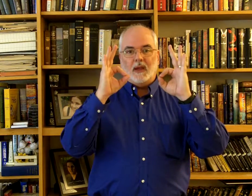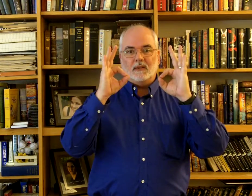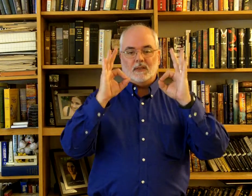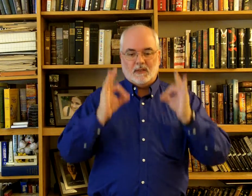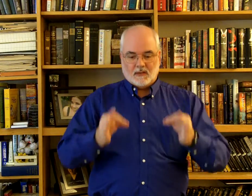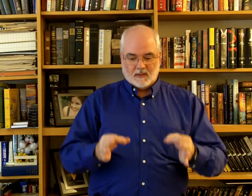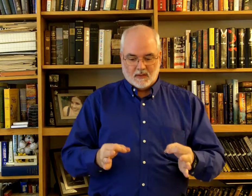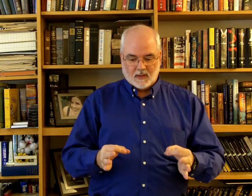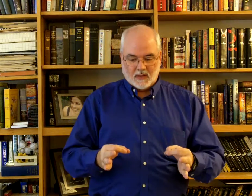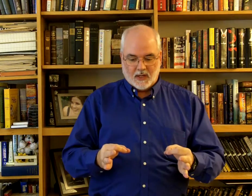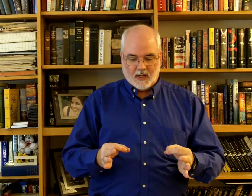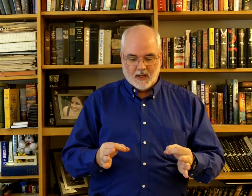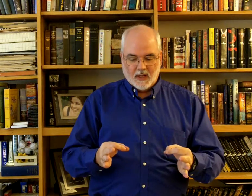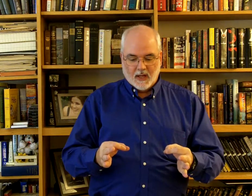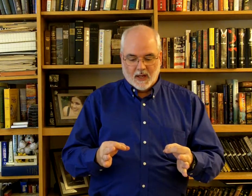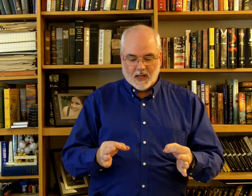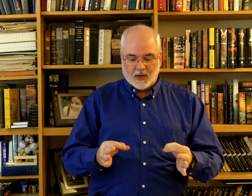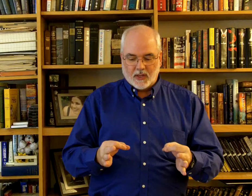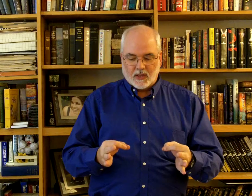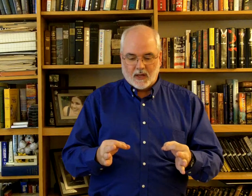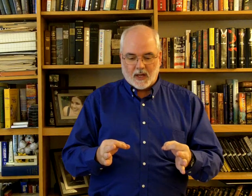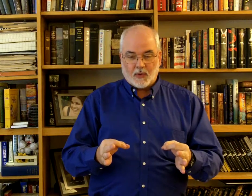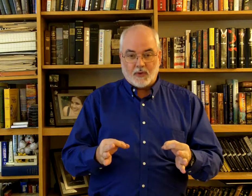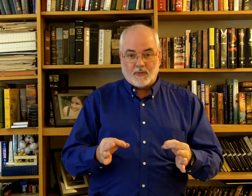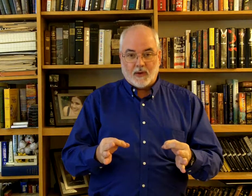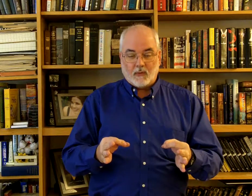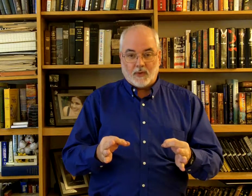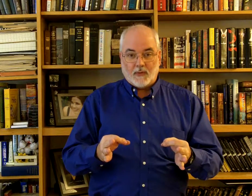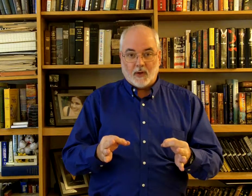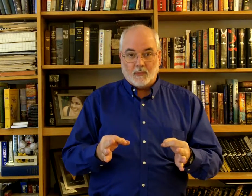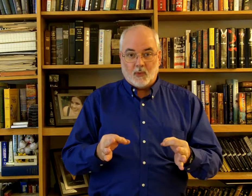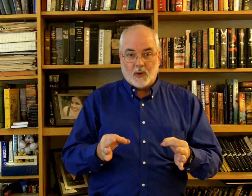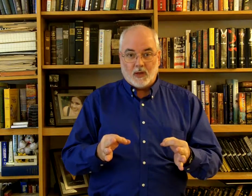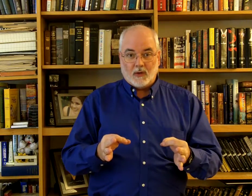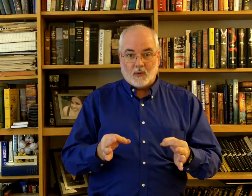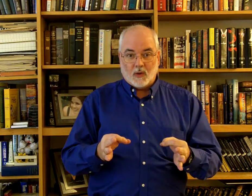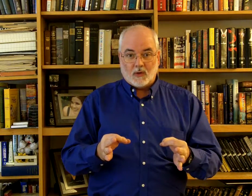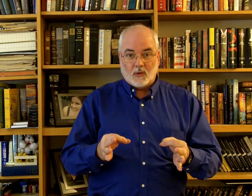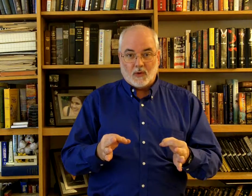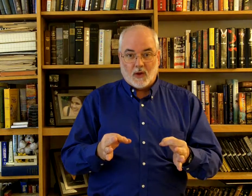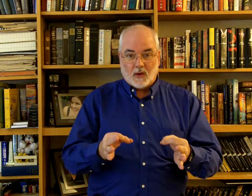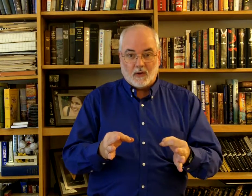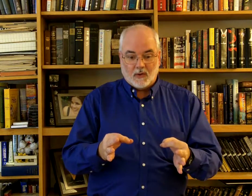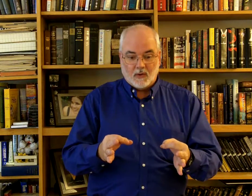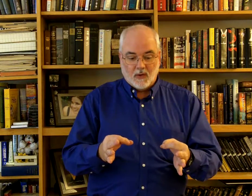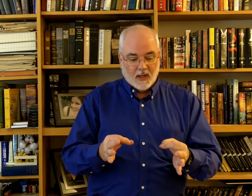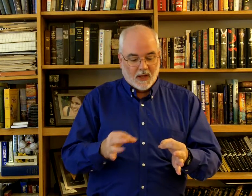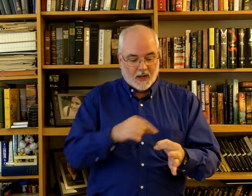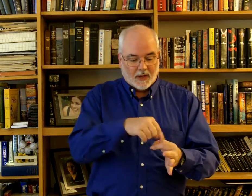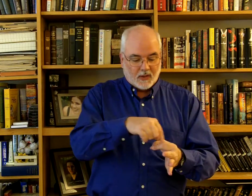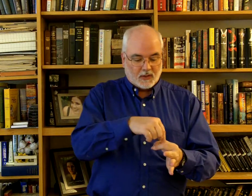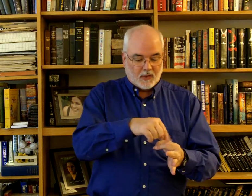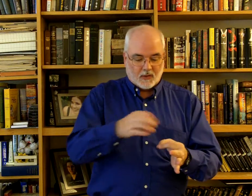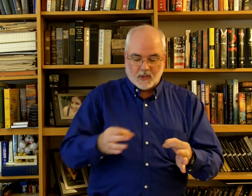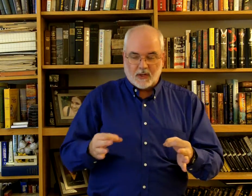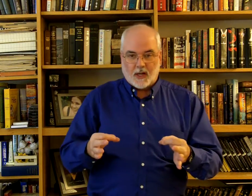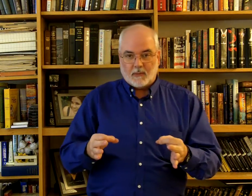hands, okay, and they're kind of with your with the fingers pointing towards who you're talking to, and you got the little circles on top,